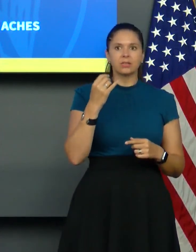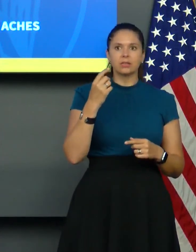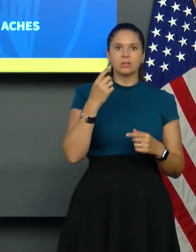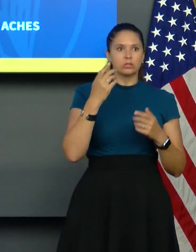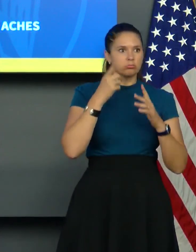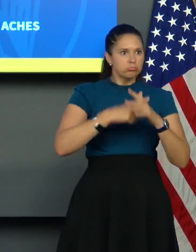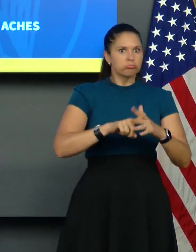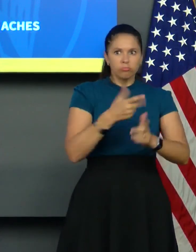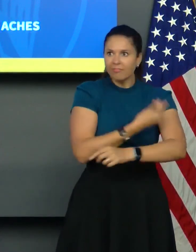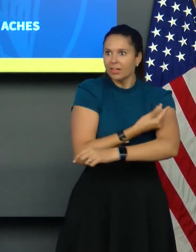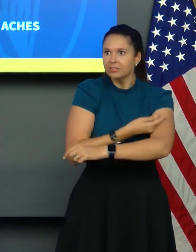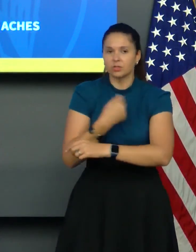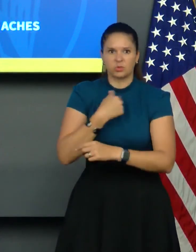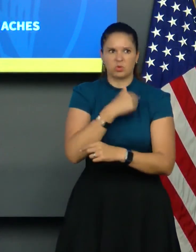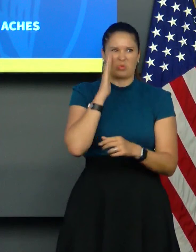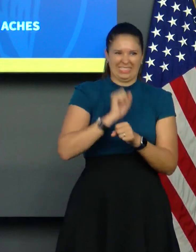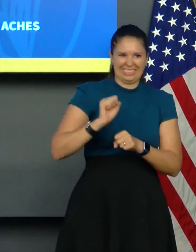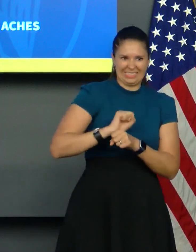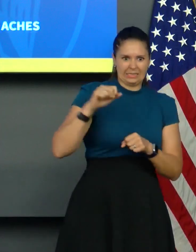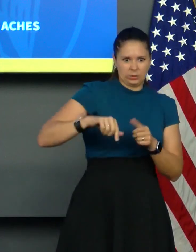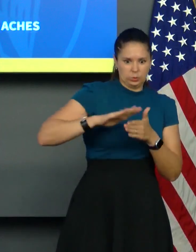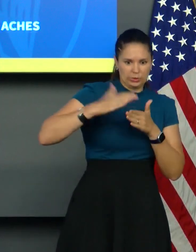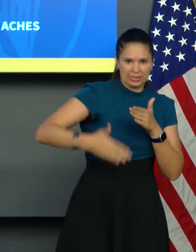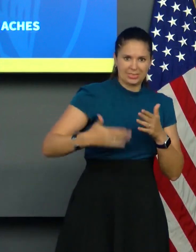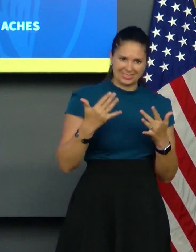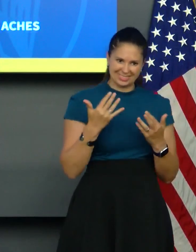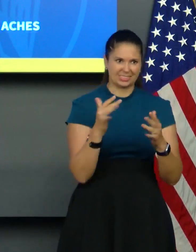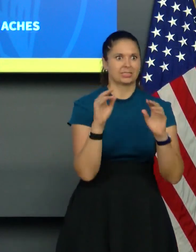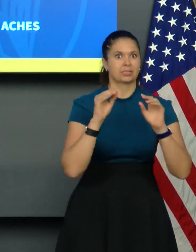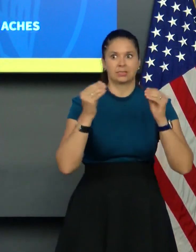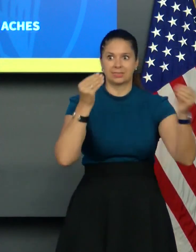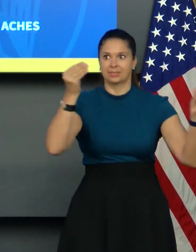events, and we're going to work through the weekend to try to make that happen.